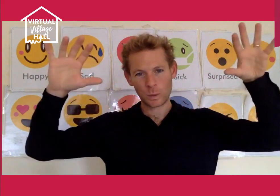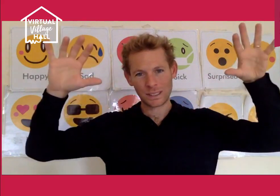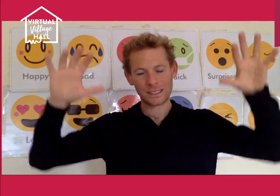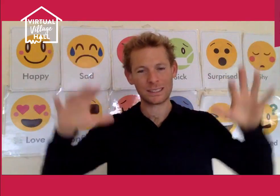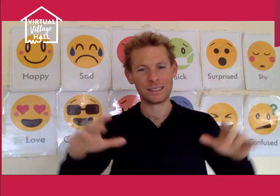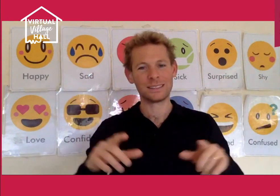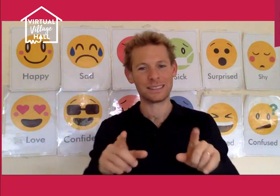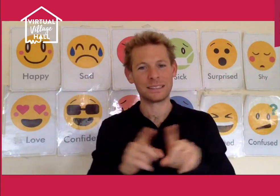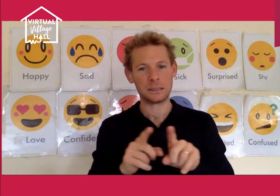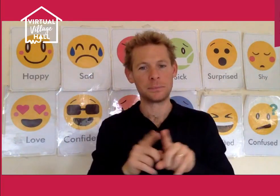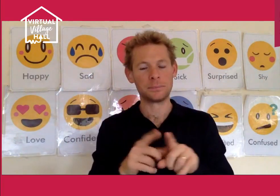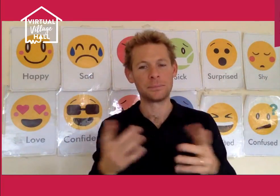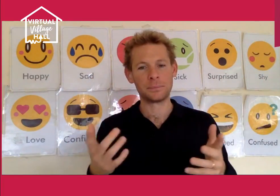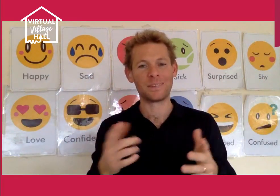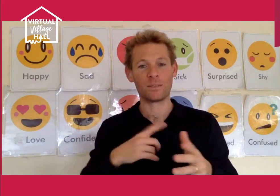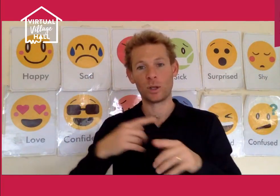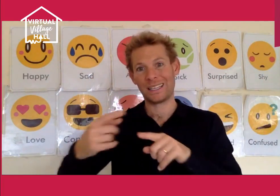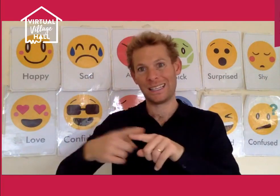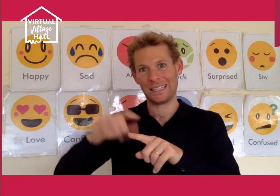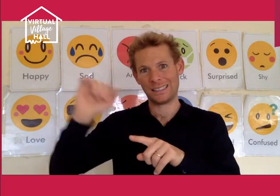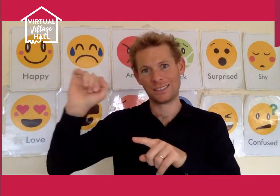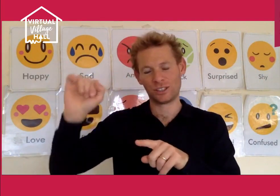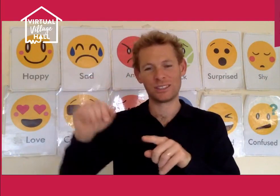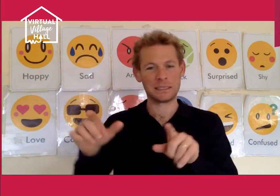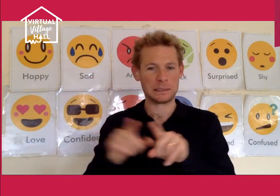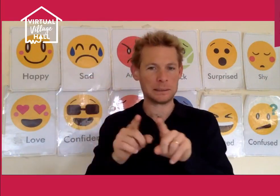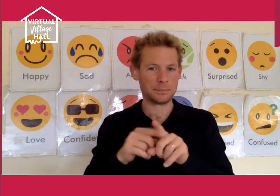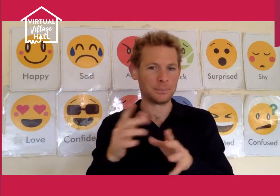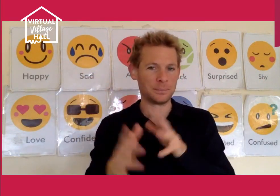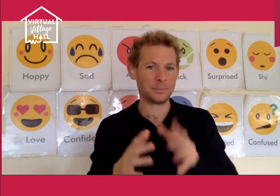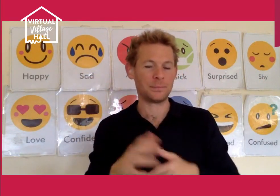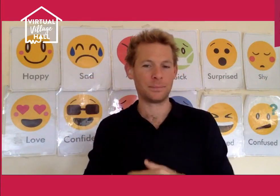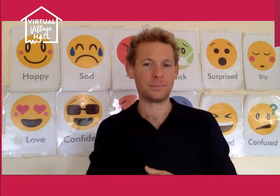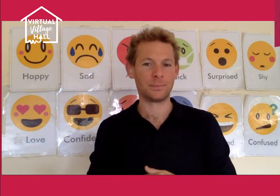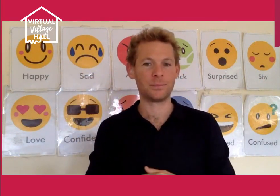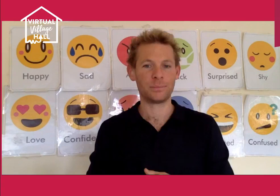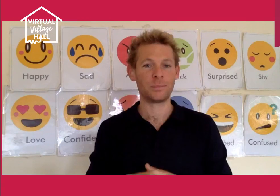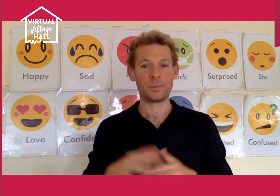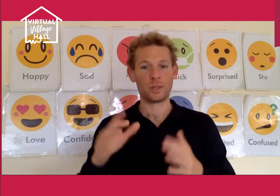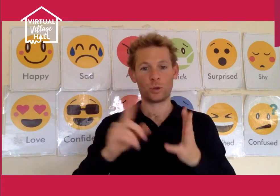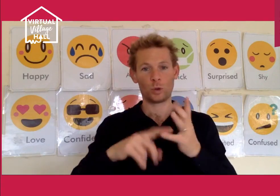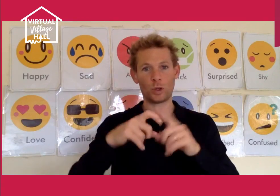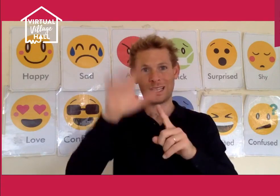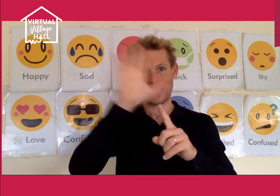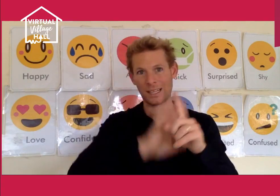So actually, it's the same sign for Halloween and ghosts in England.